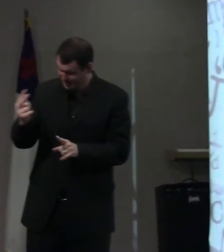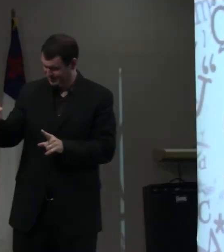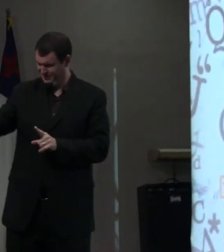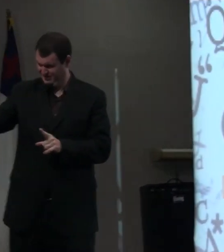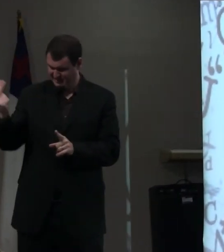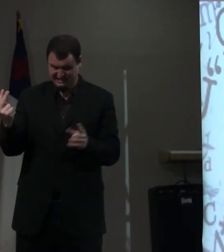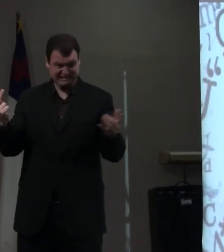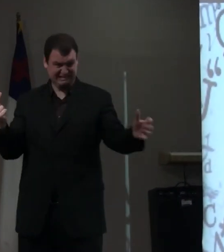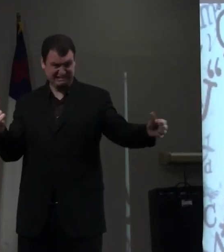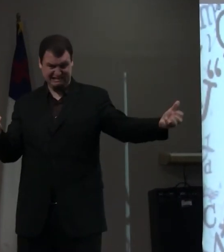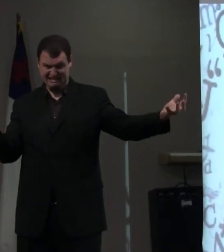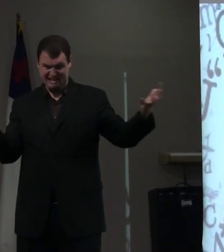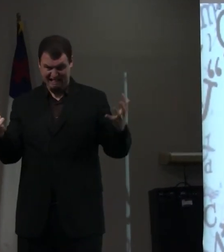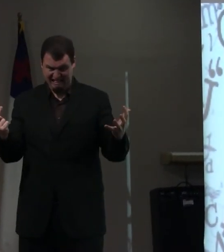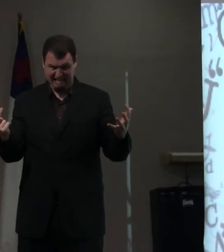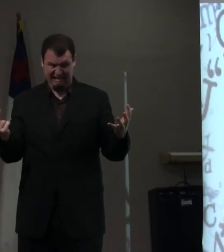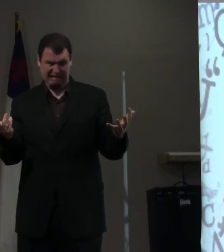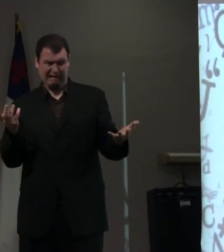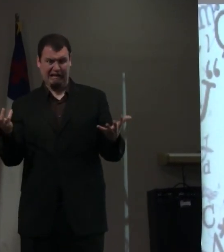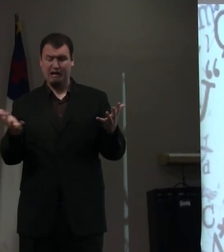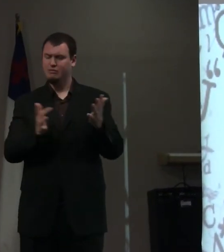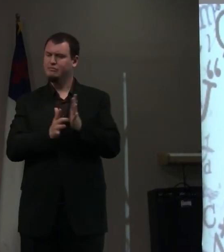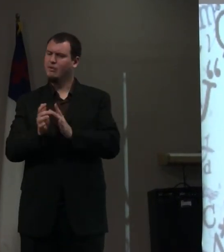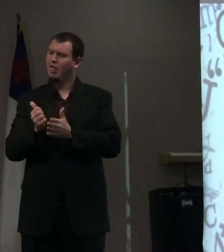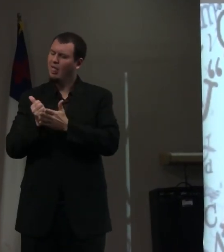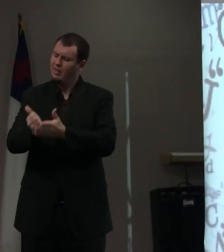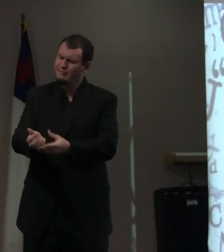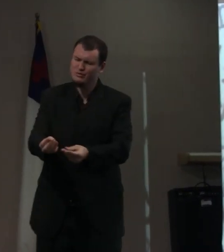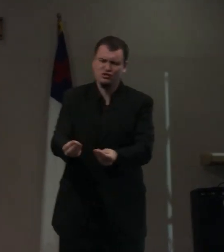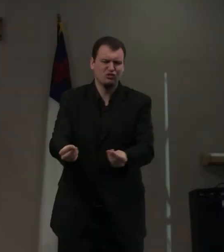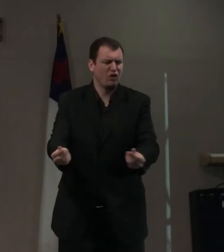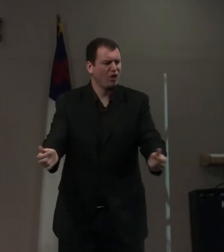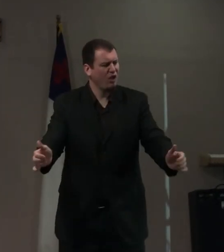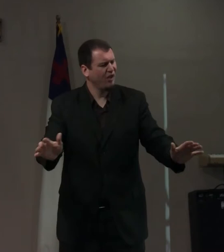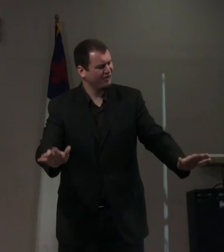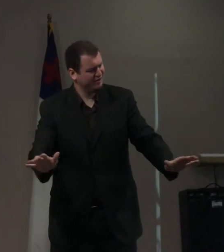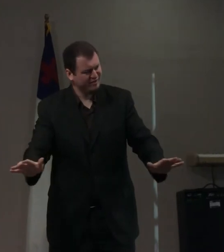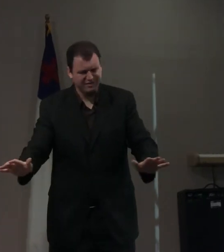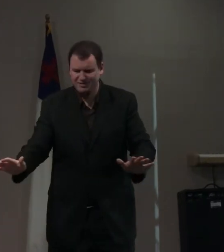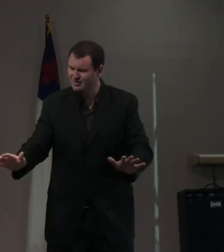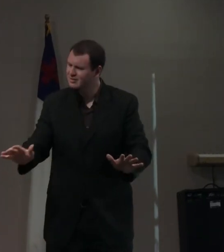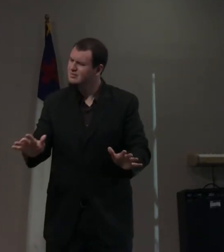Jesus, when the two disciples came to him, he tried to solve the problem.